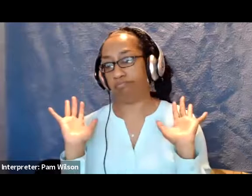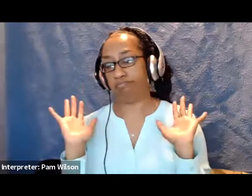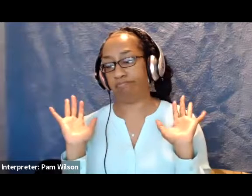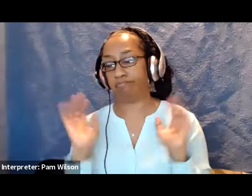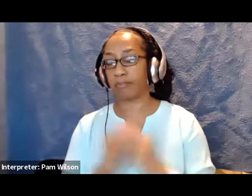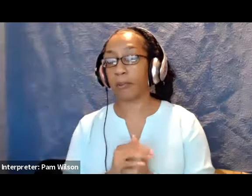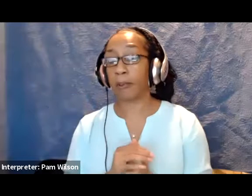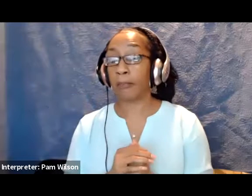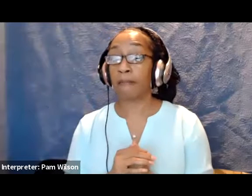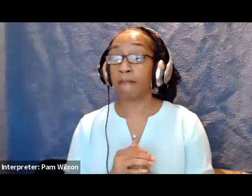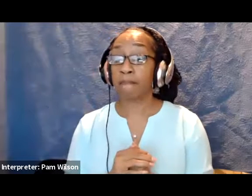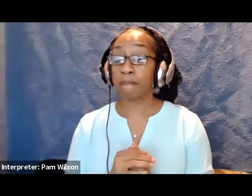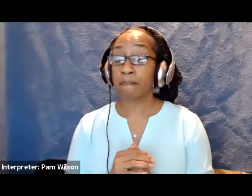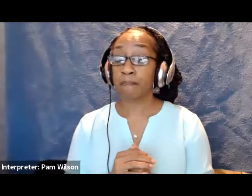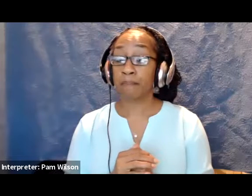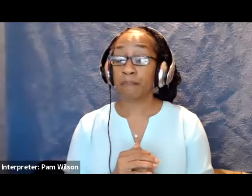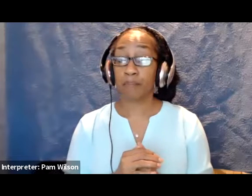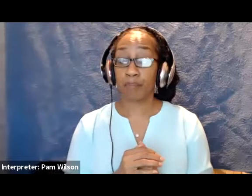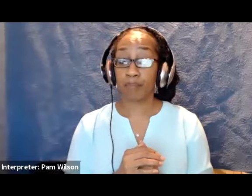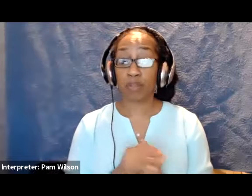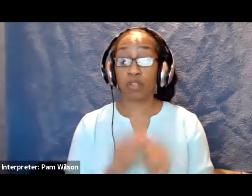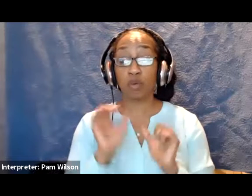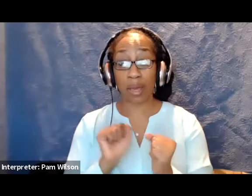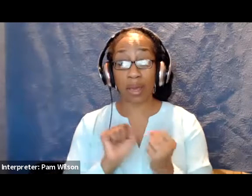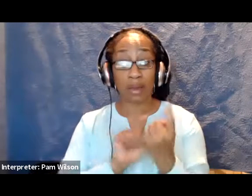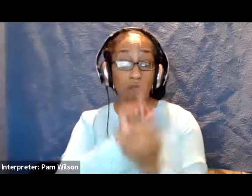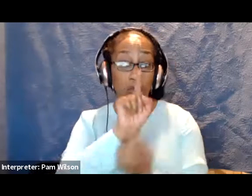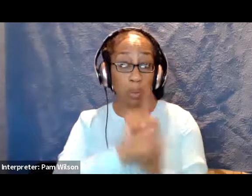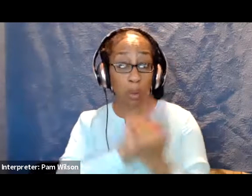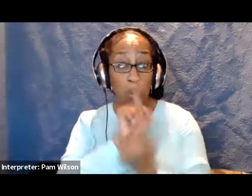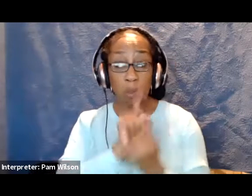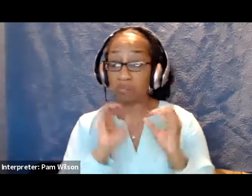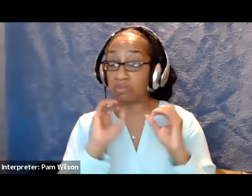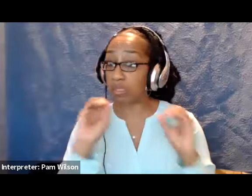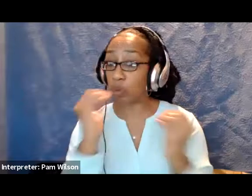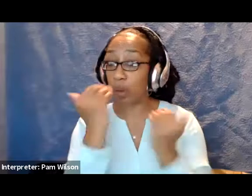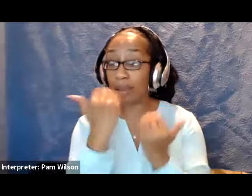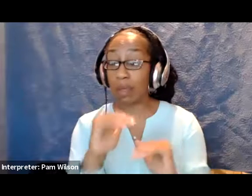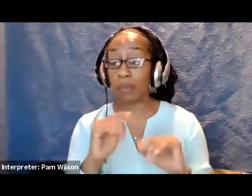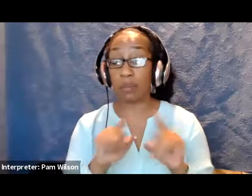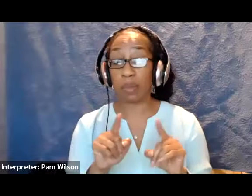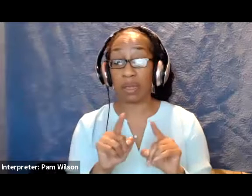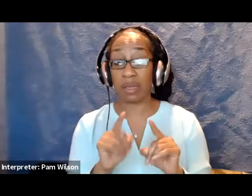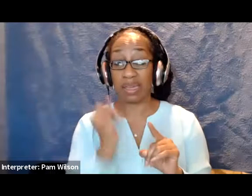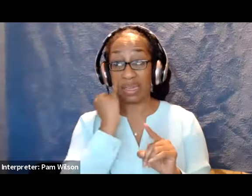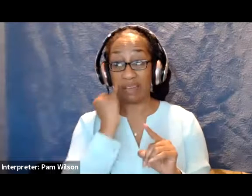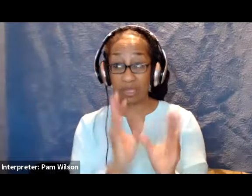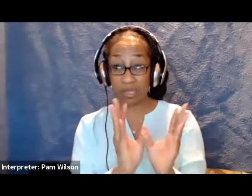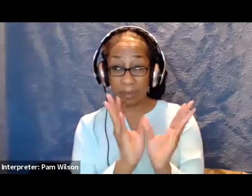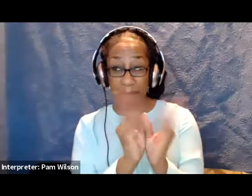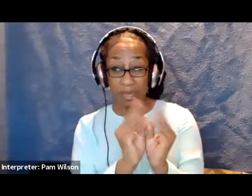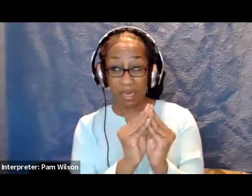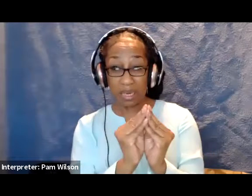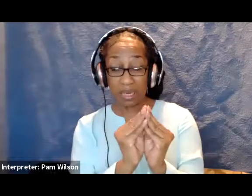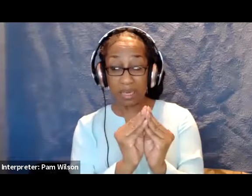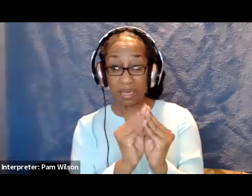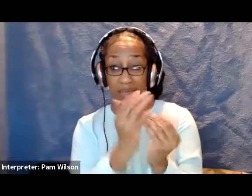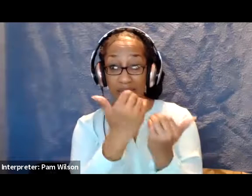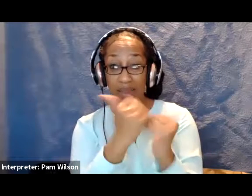You can have unlimited one-on-ones, but you can only meet for 40 minutes if you have